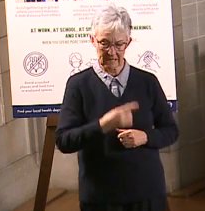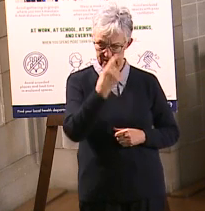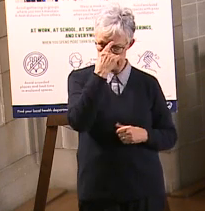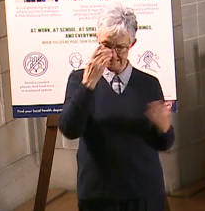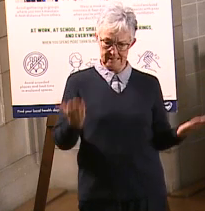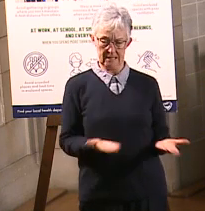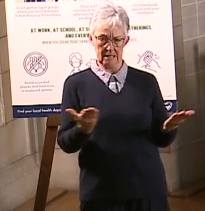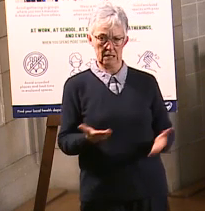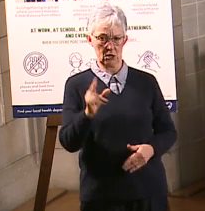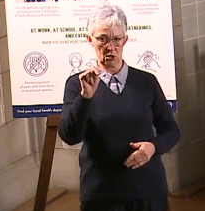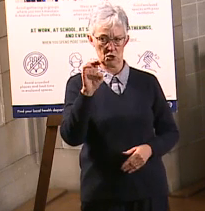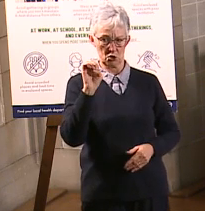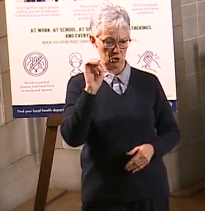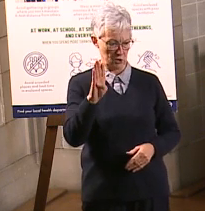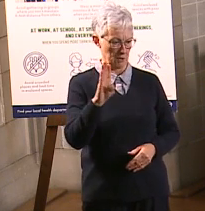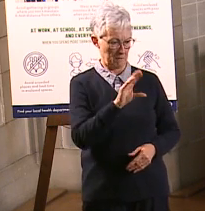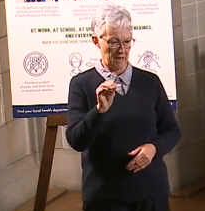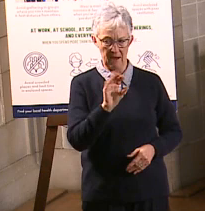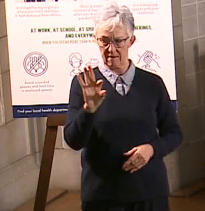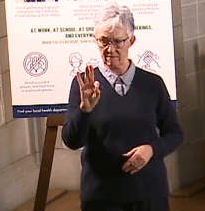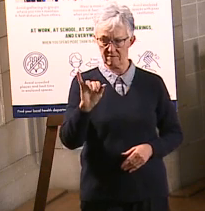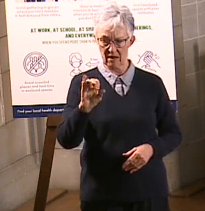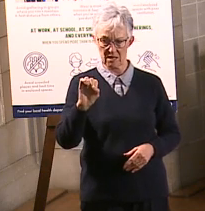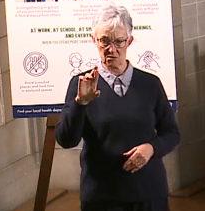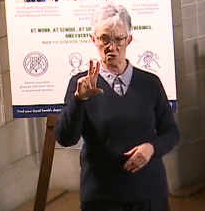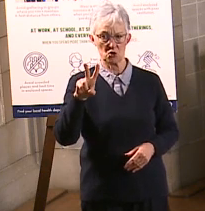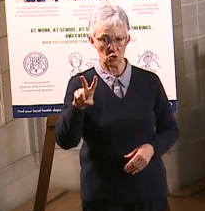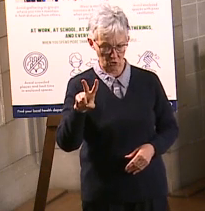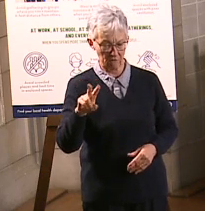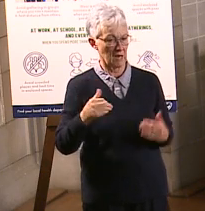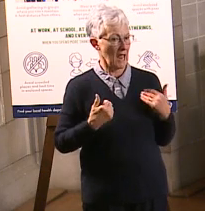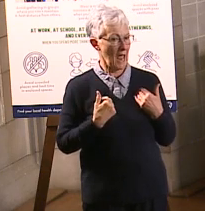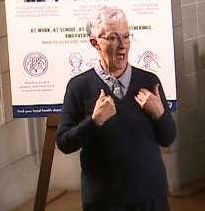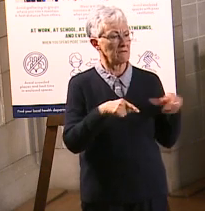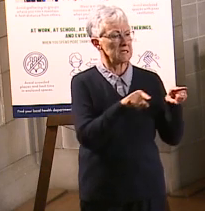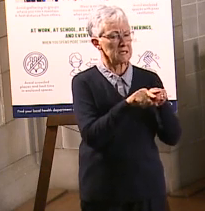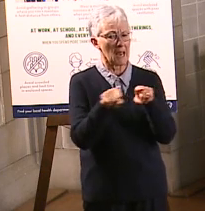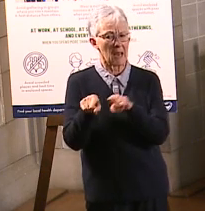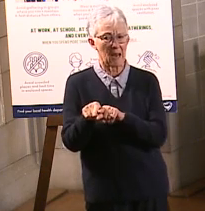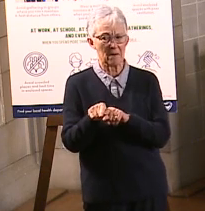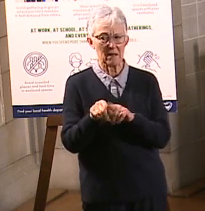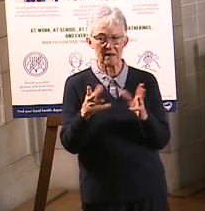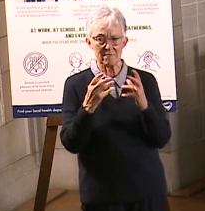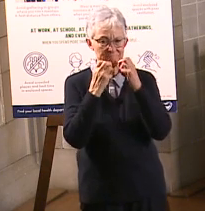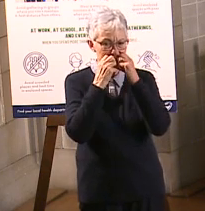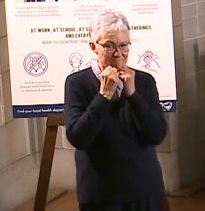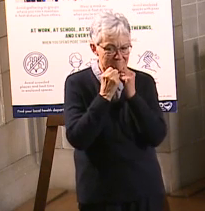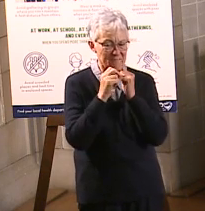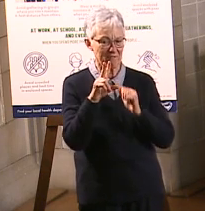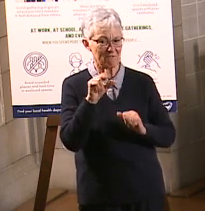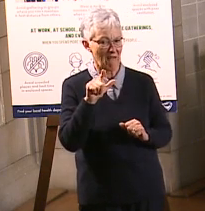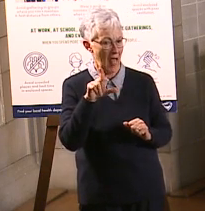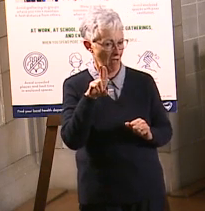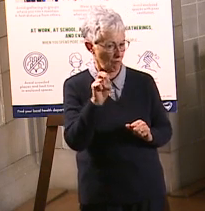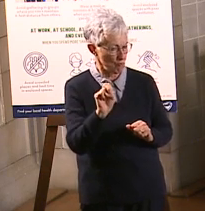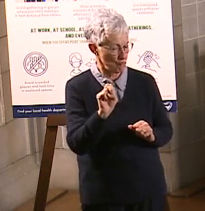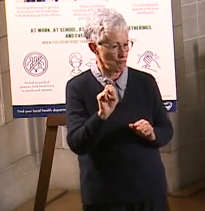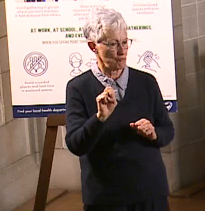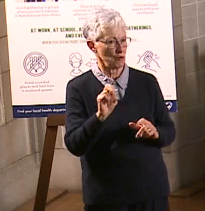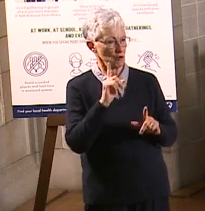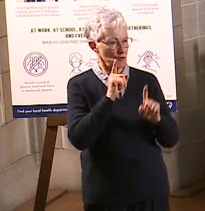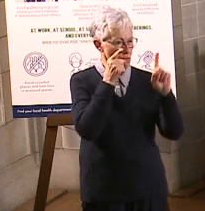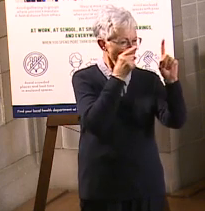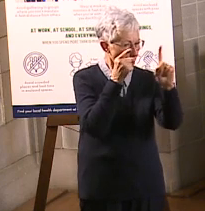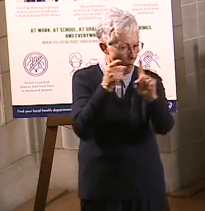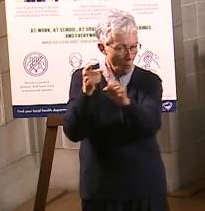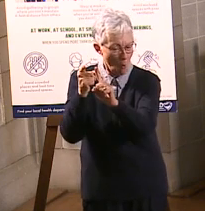Nebraska and Fiserv have the same value system, the same aspirations.